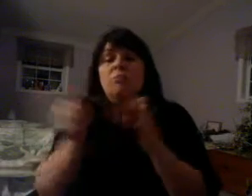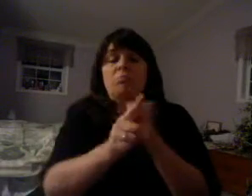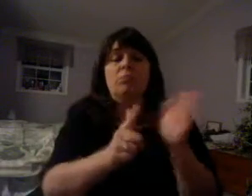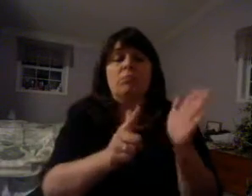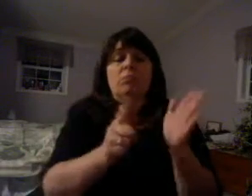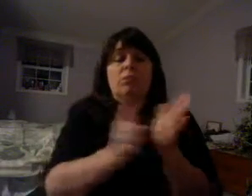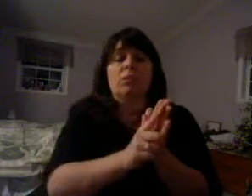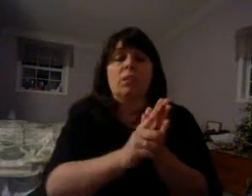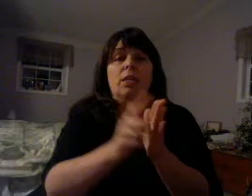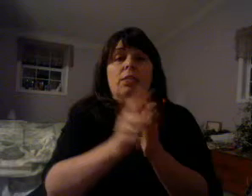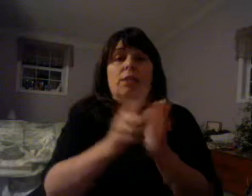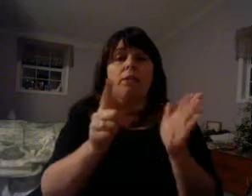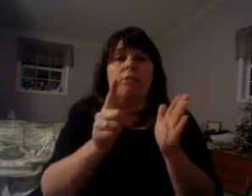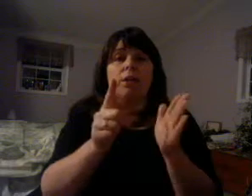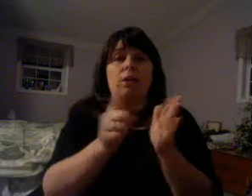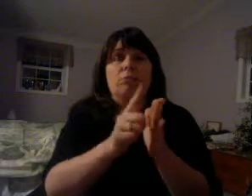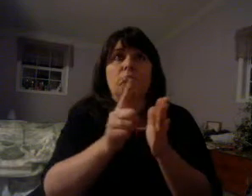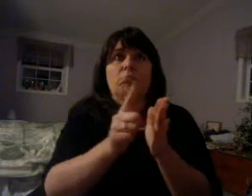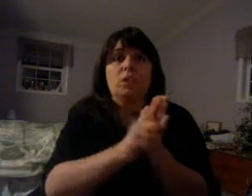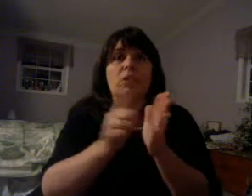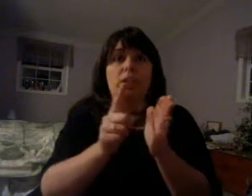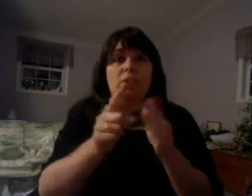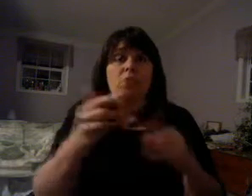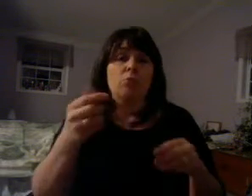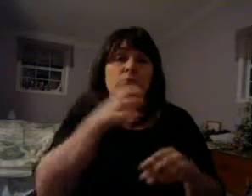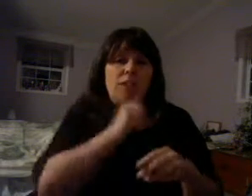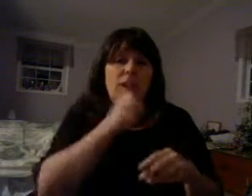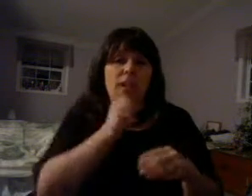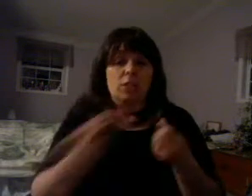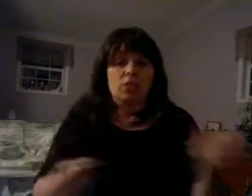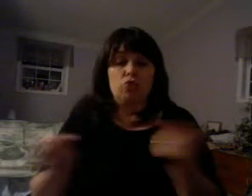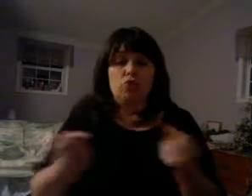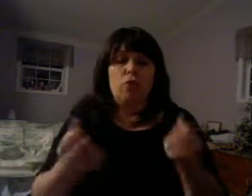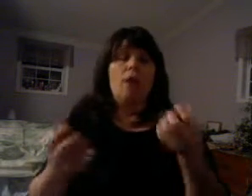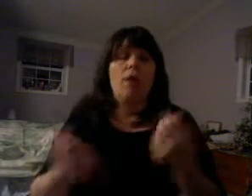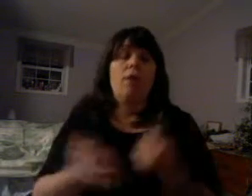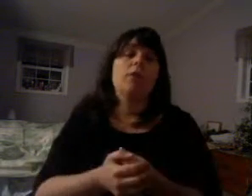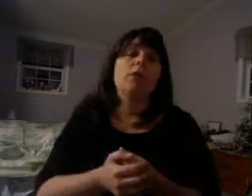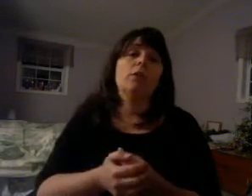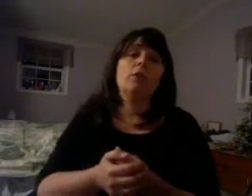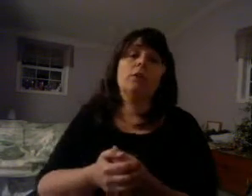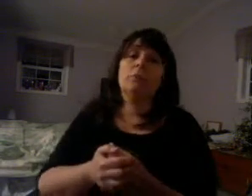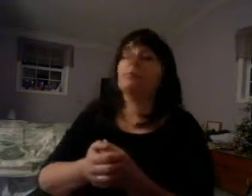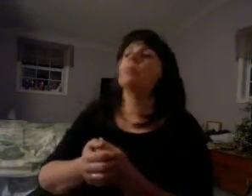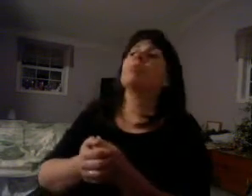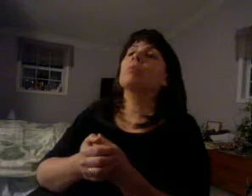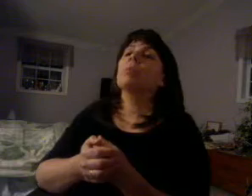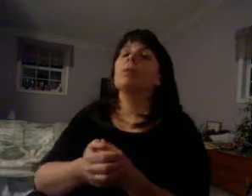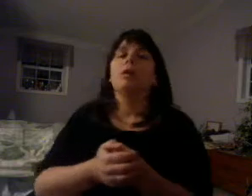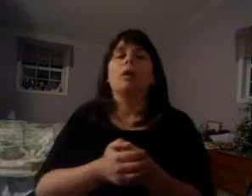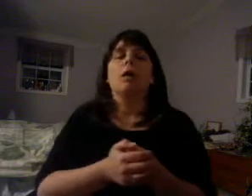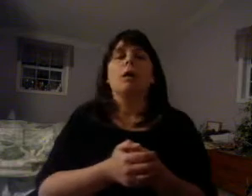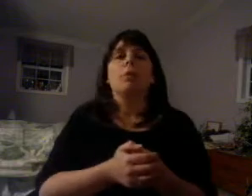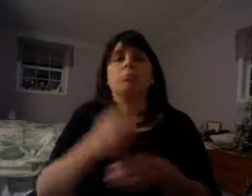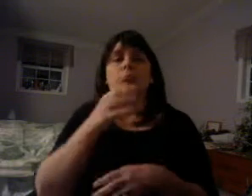car. Surveys in the United States show that 15% of high school students aged 14 to 18 carried a gun at